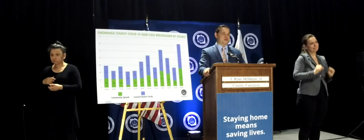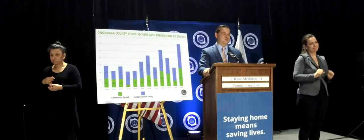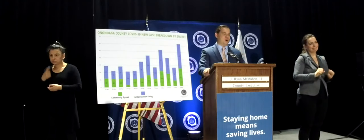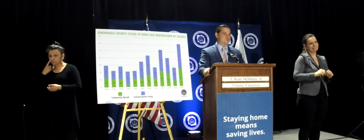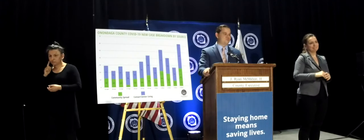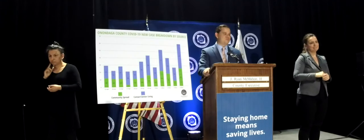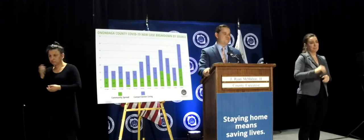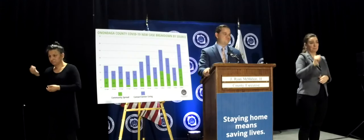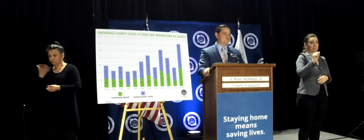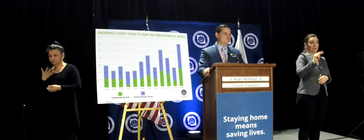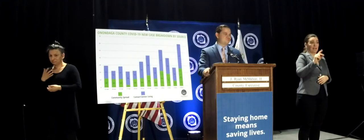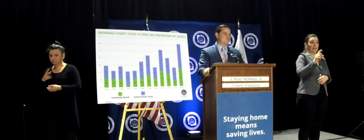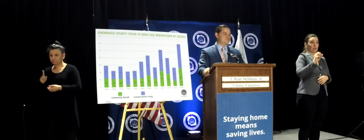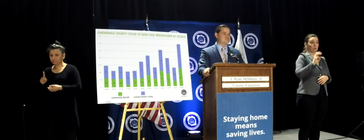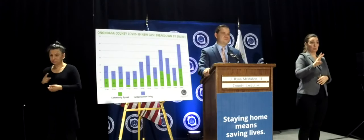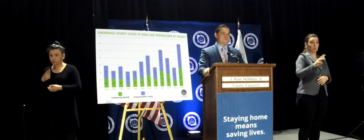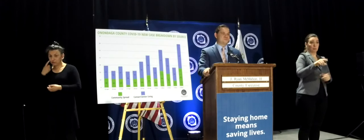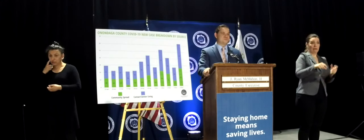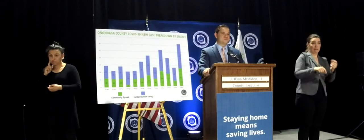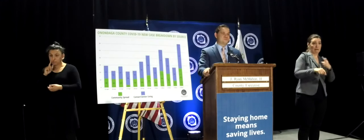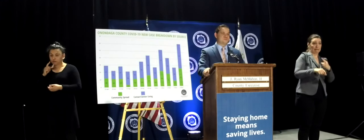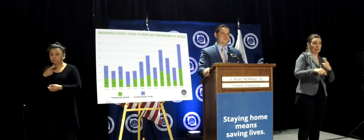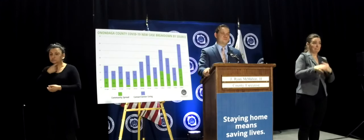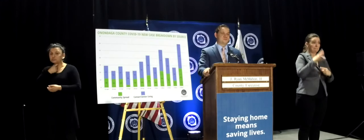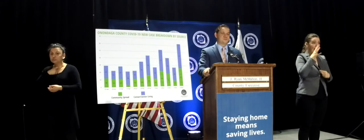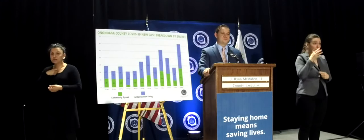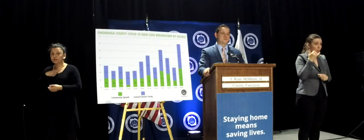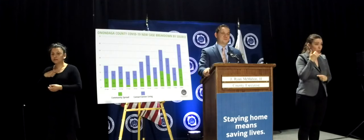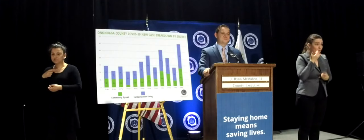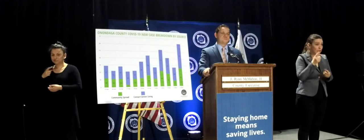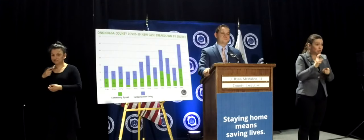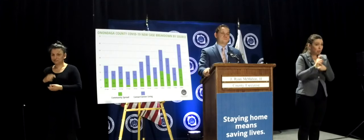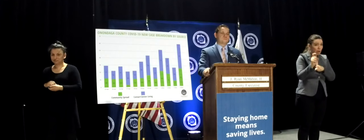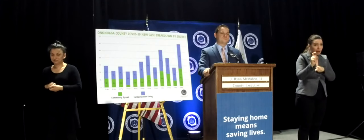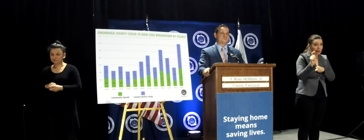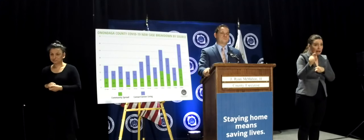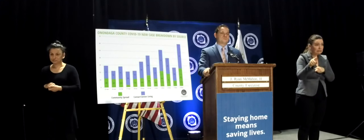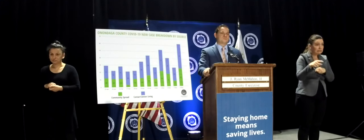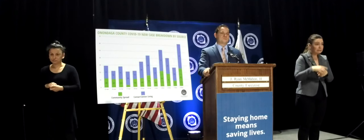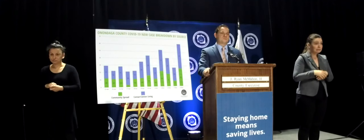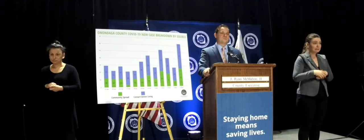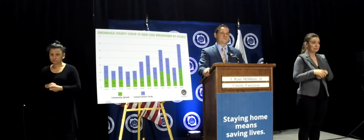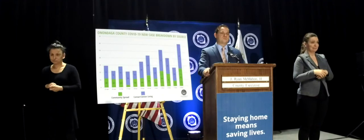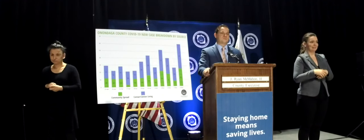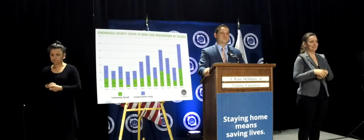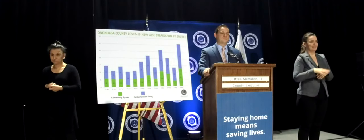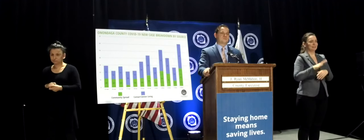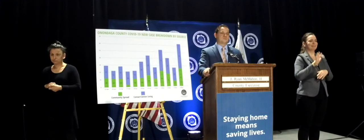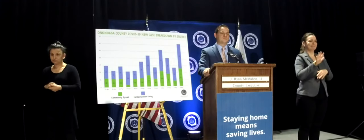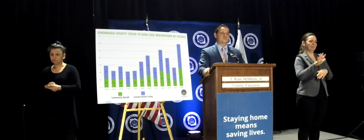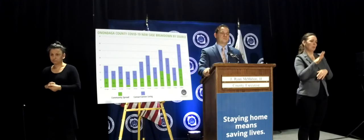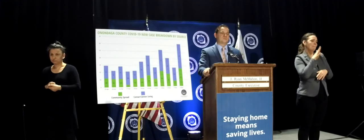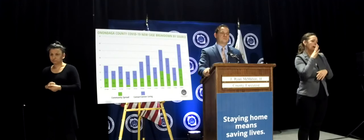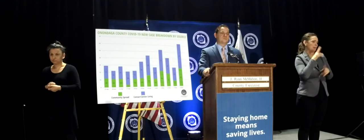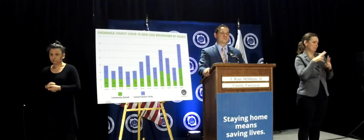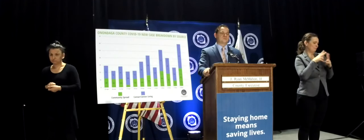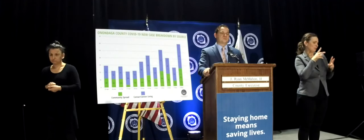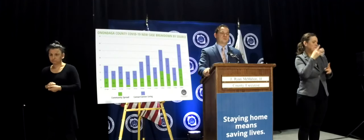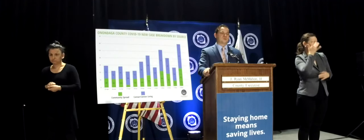mom's very smart. As the regional leader, what's your interpretation of the spike in cases in Madison